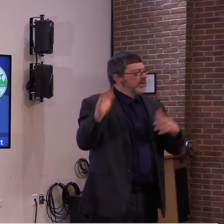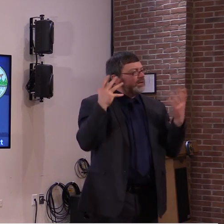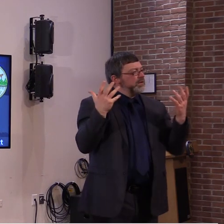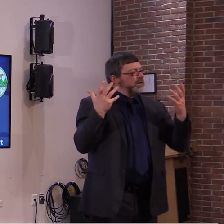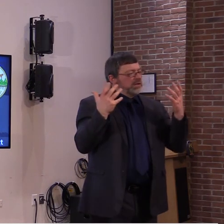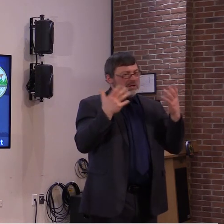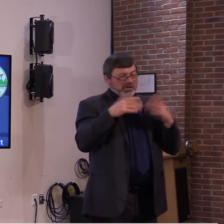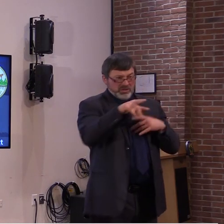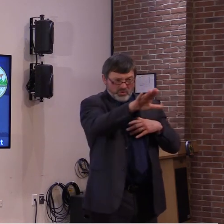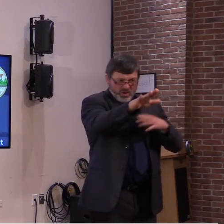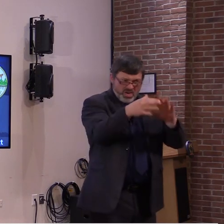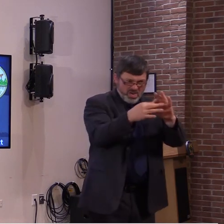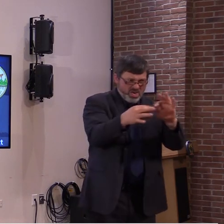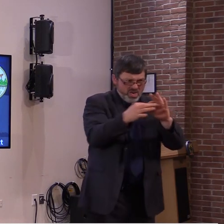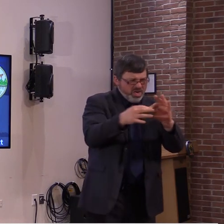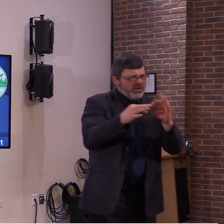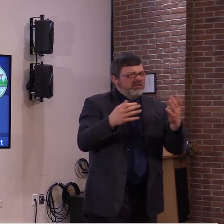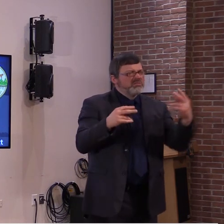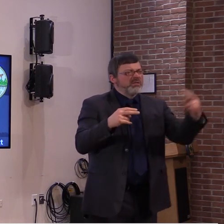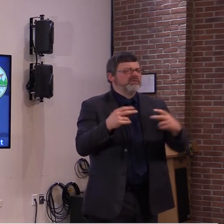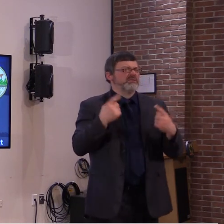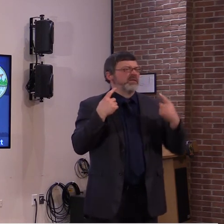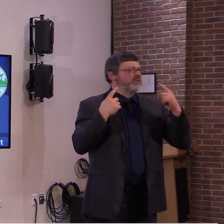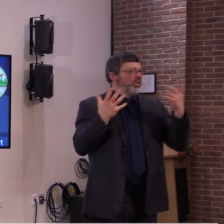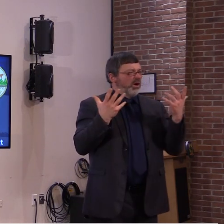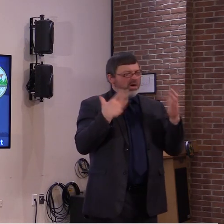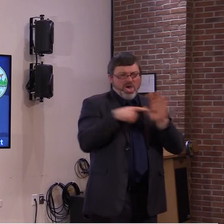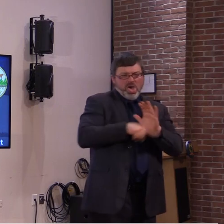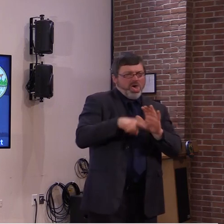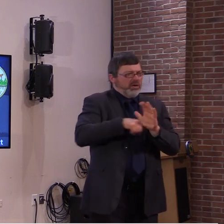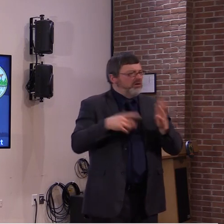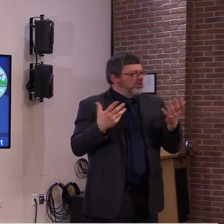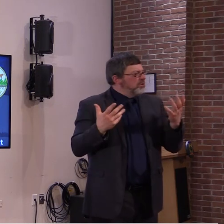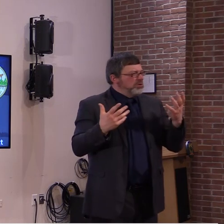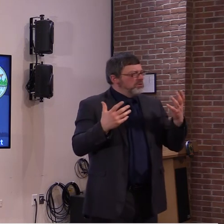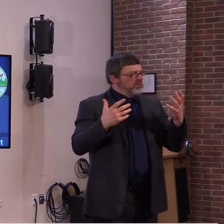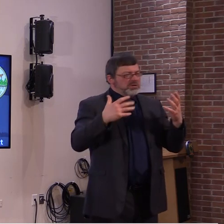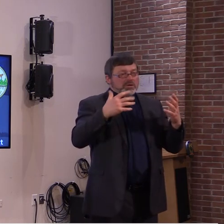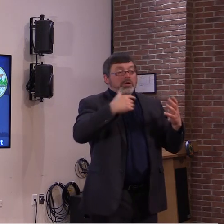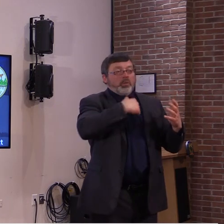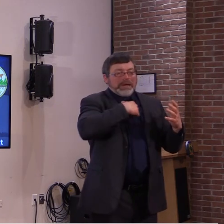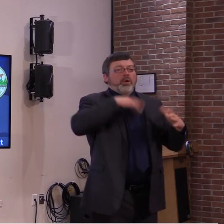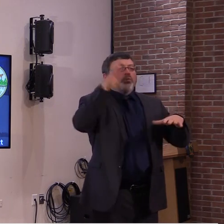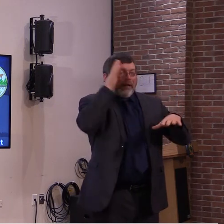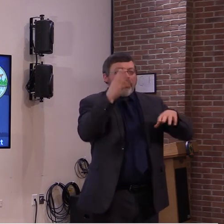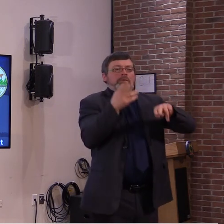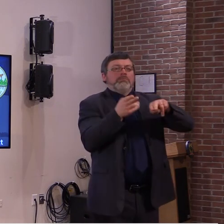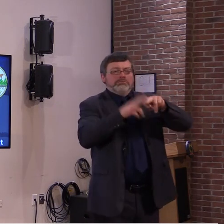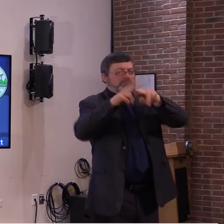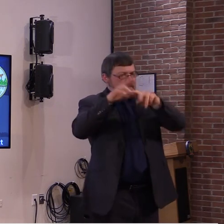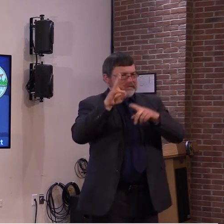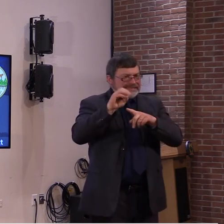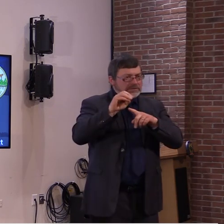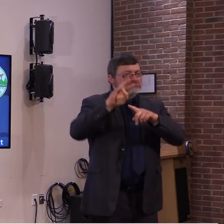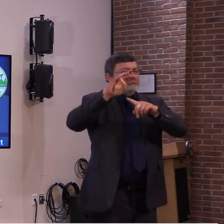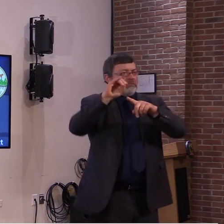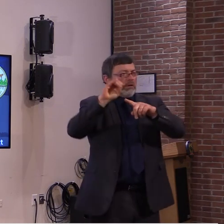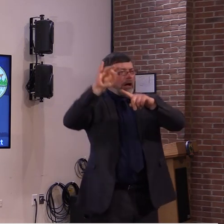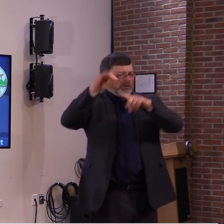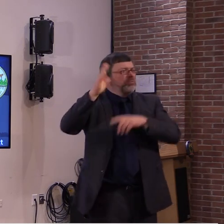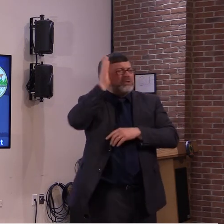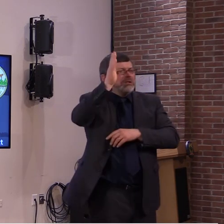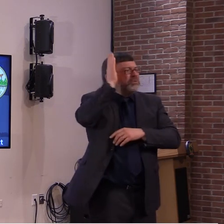but we can debate this in the future, but we're going to get better. But I doubt we'll get to 100% which is what